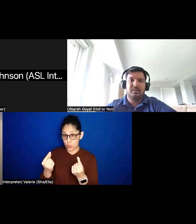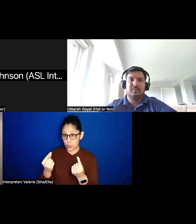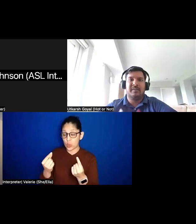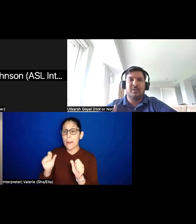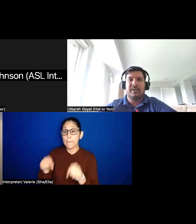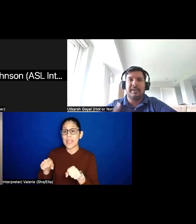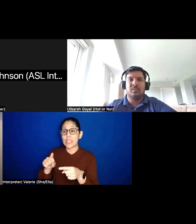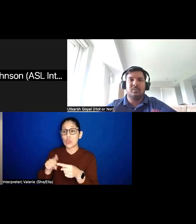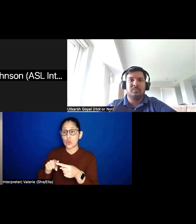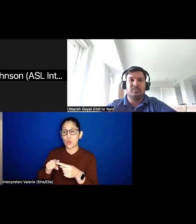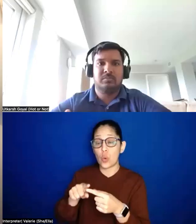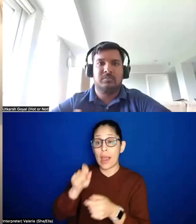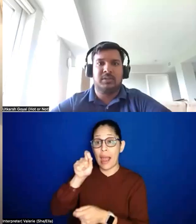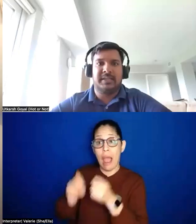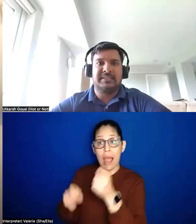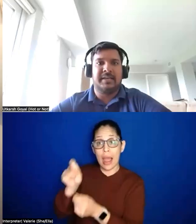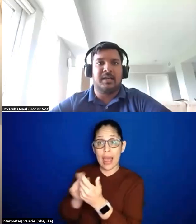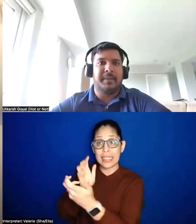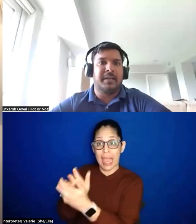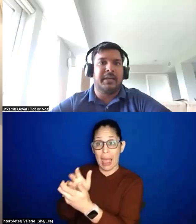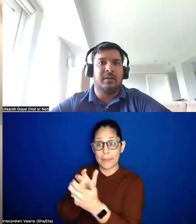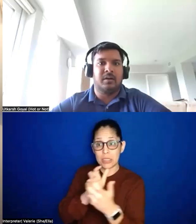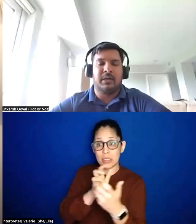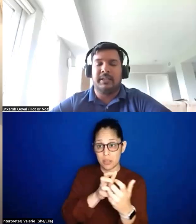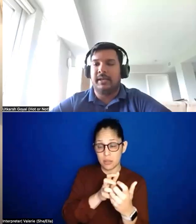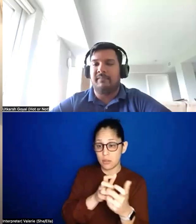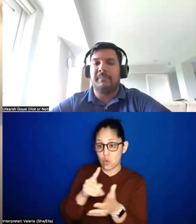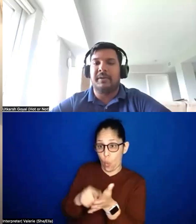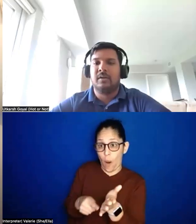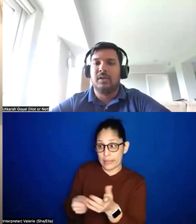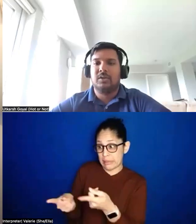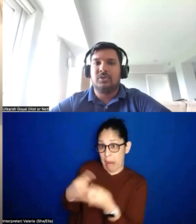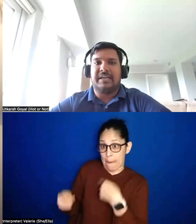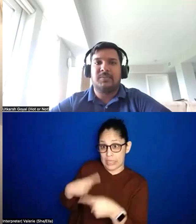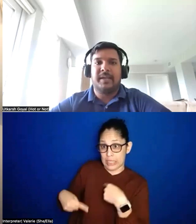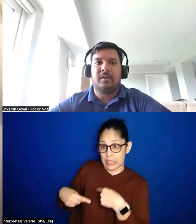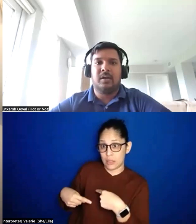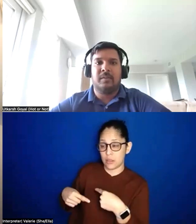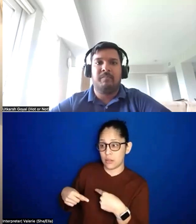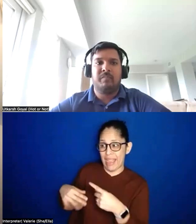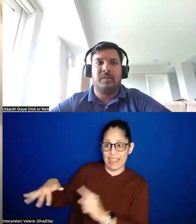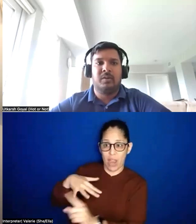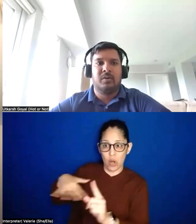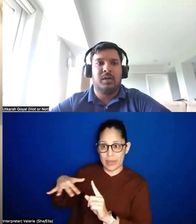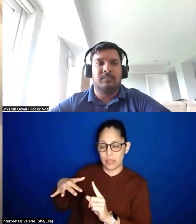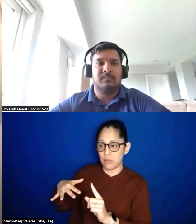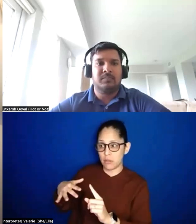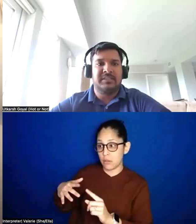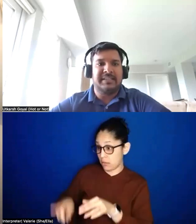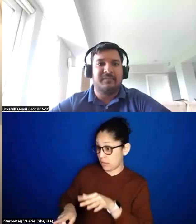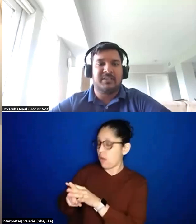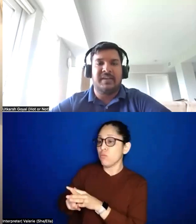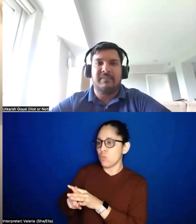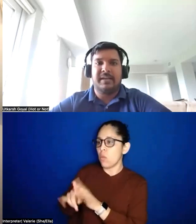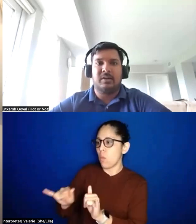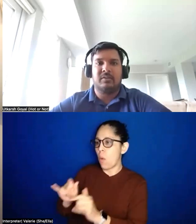adapt very quickly to the things that are coming in their environment. So that is where,